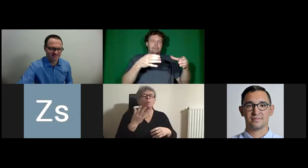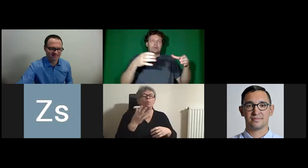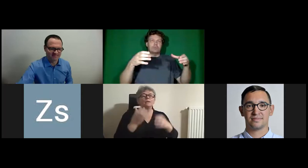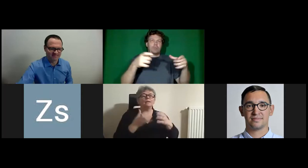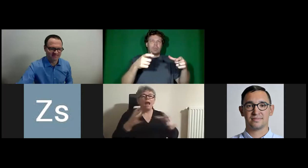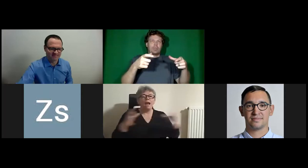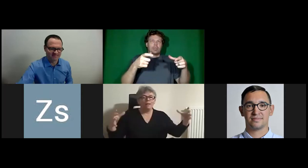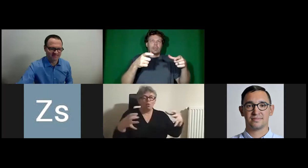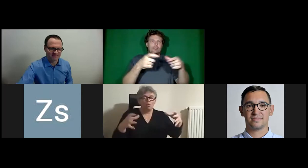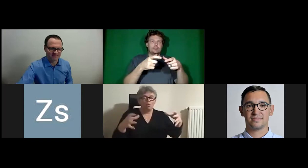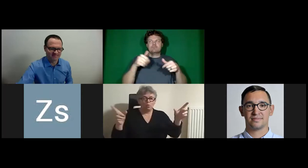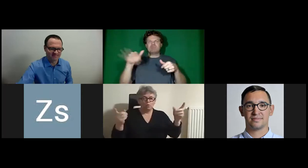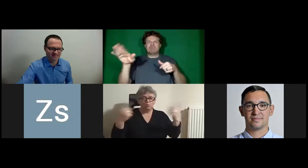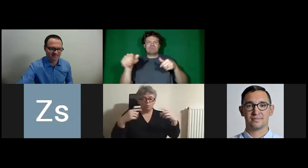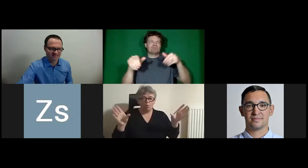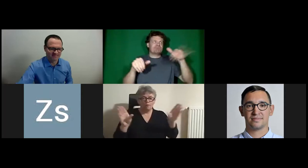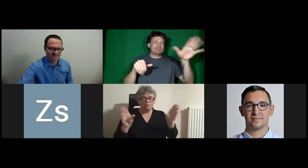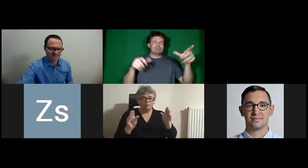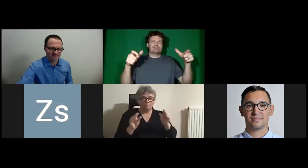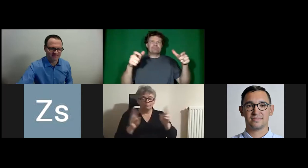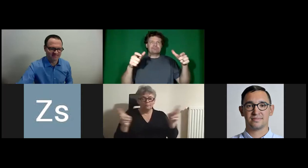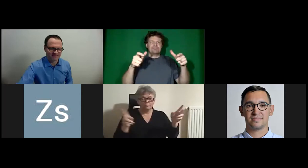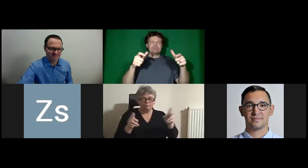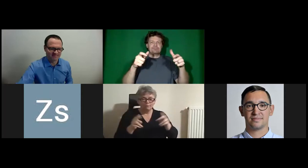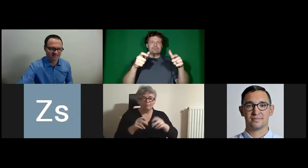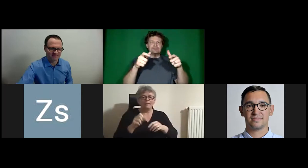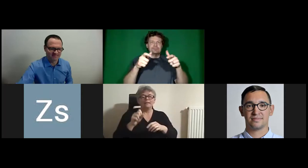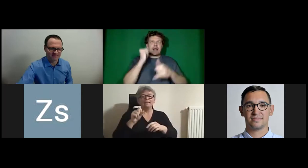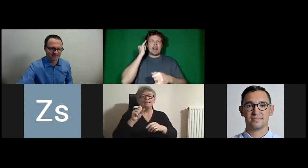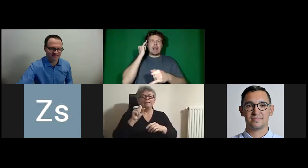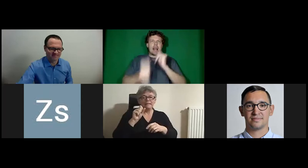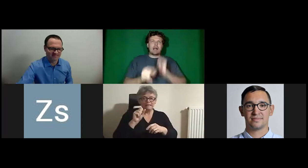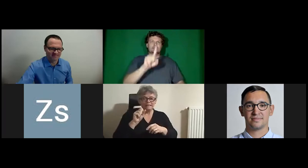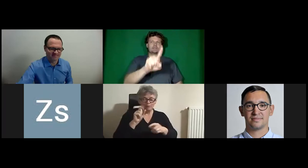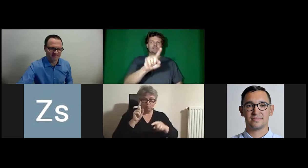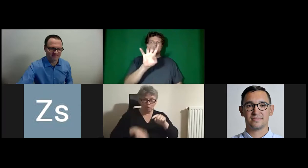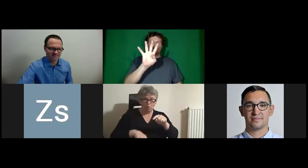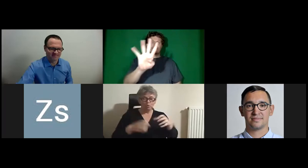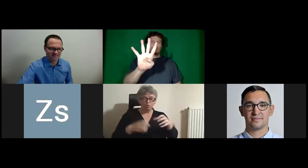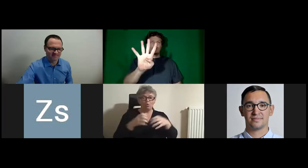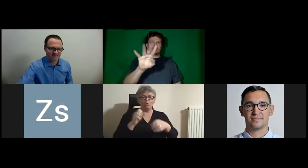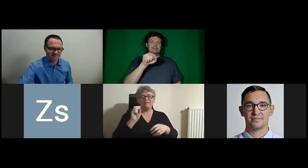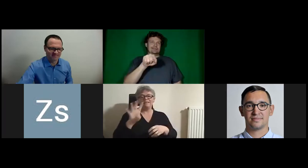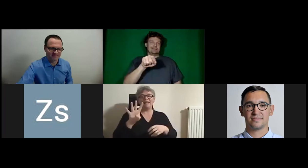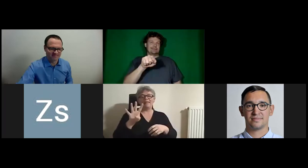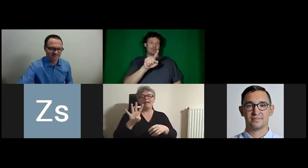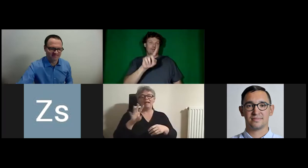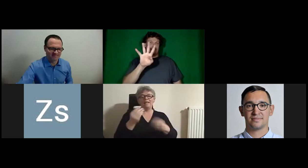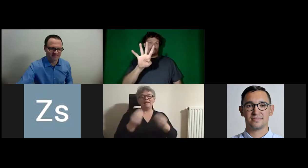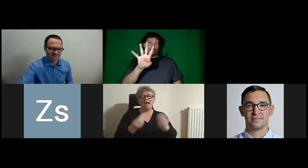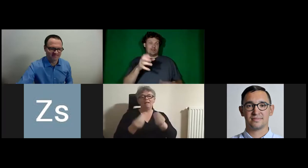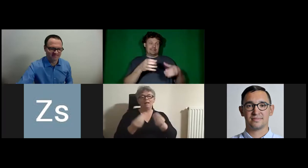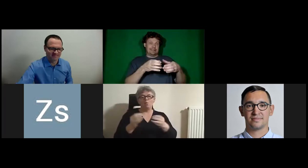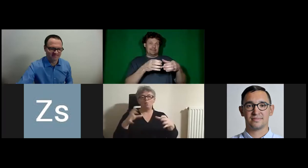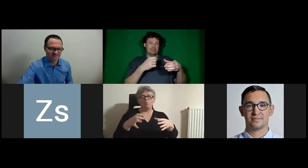I was usually in a group of 35 players, and then they had slowly made a selection, and I made it to the last